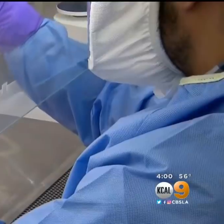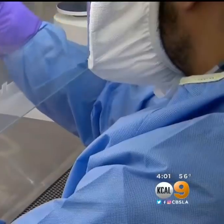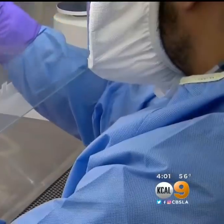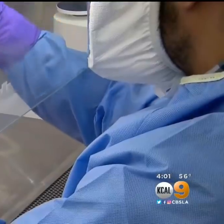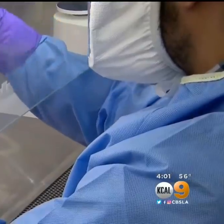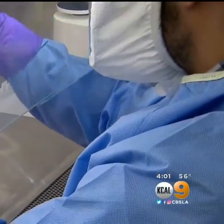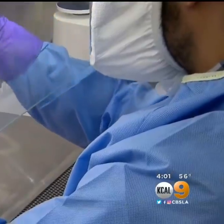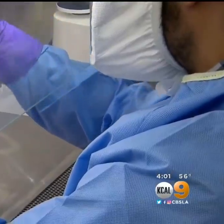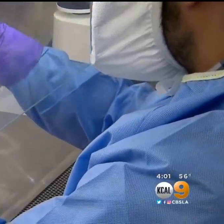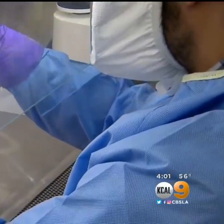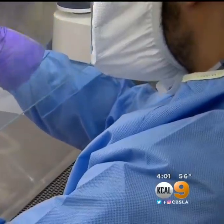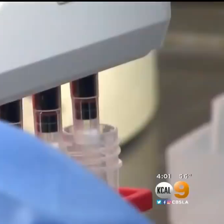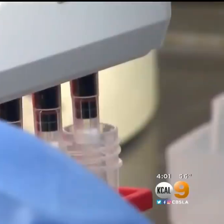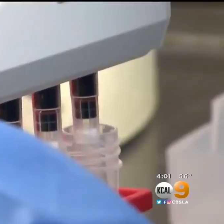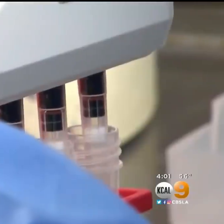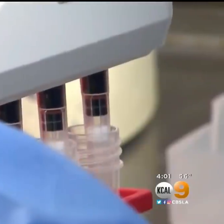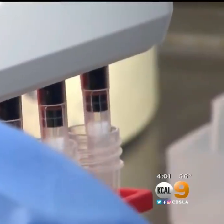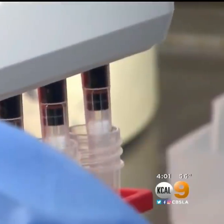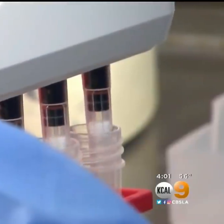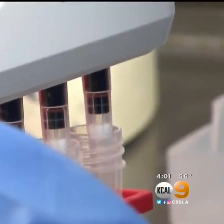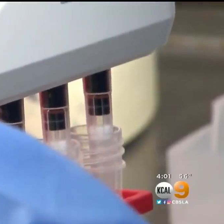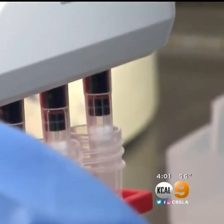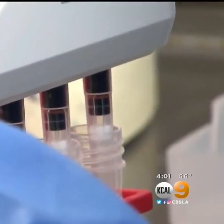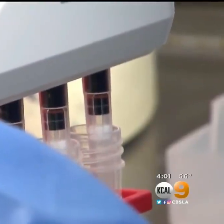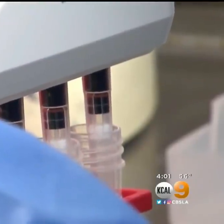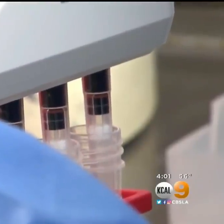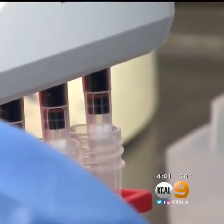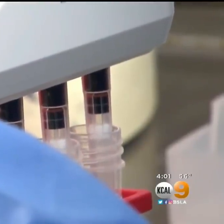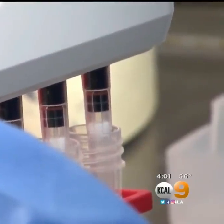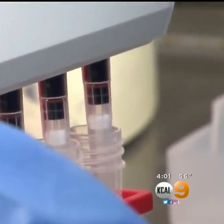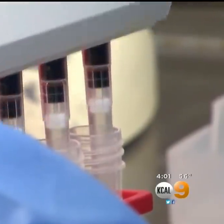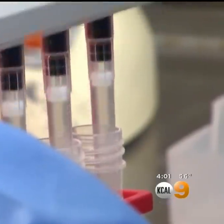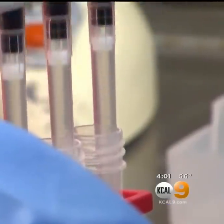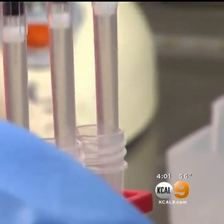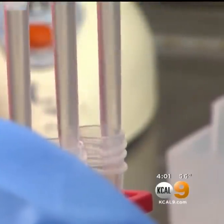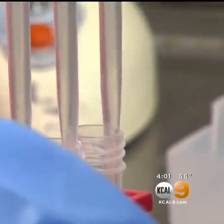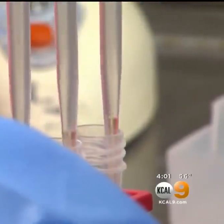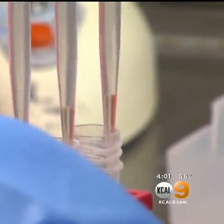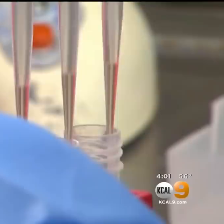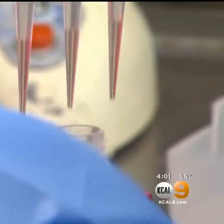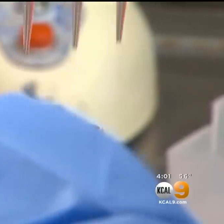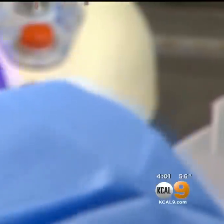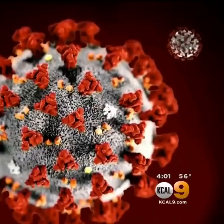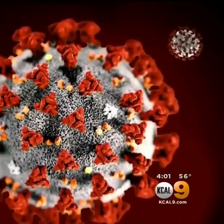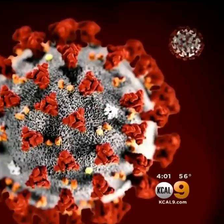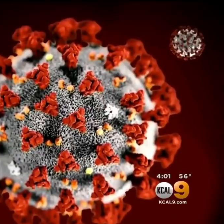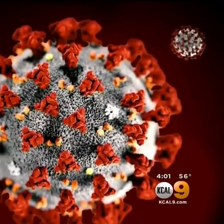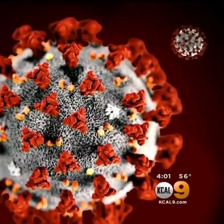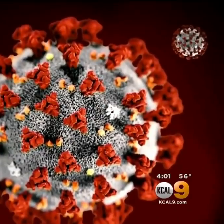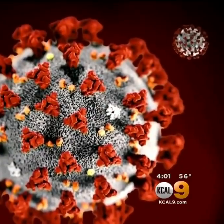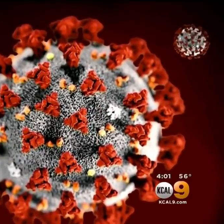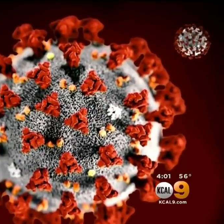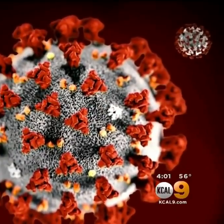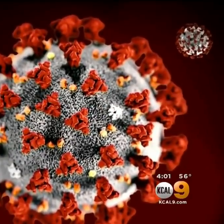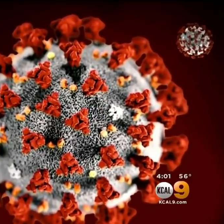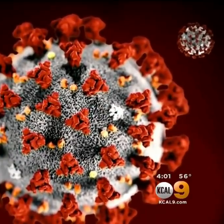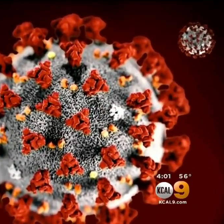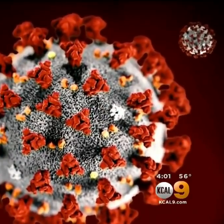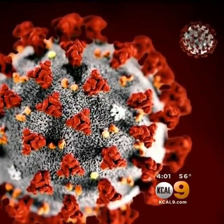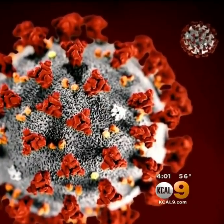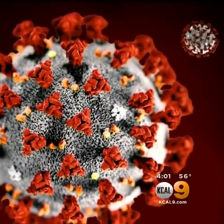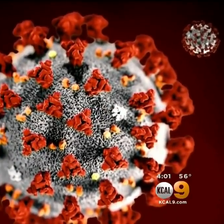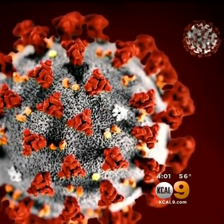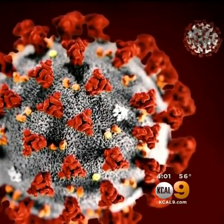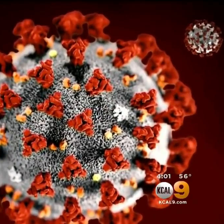completed testing for about 900 people. In addition to the more than 200 the county has run, and she said the number of positive